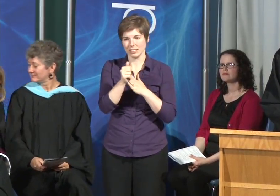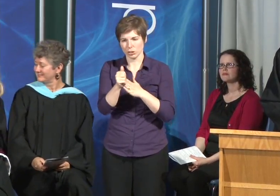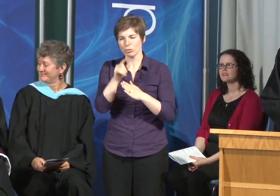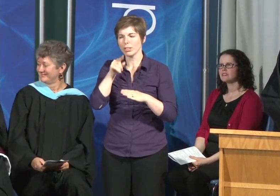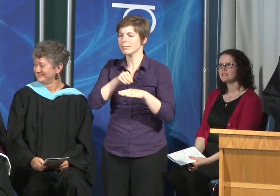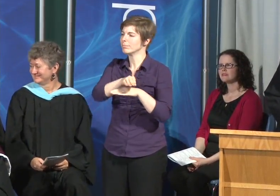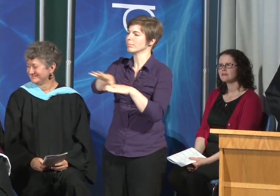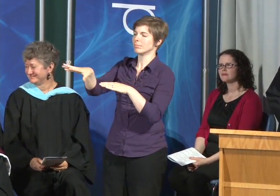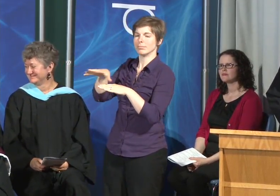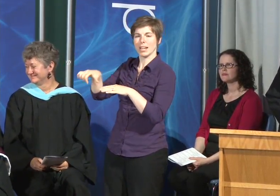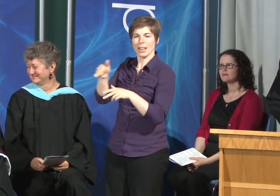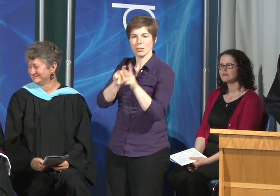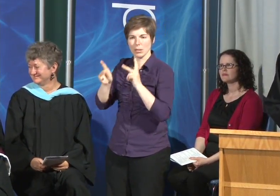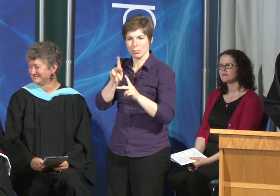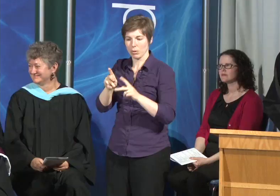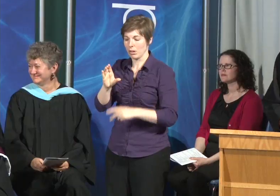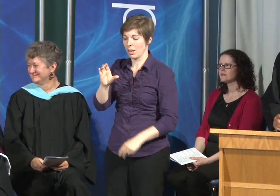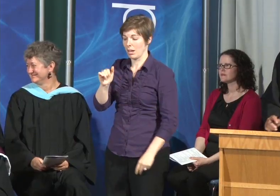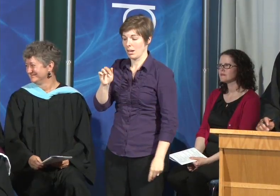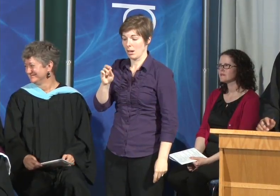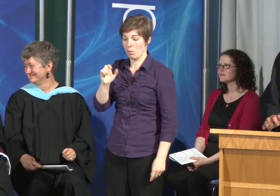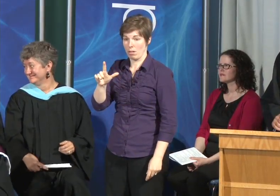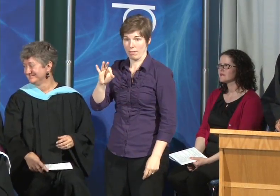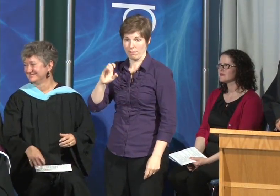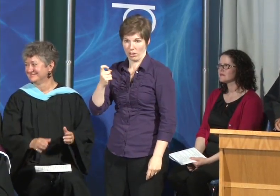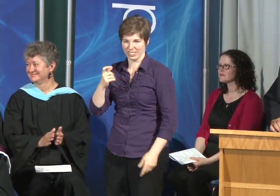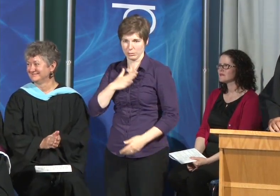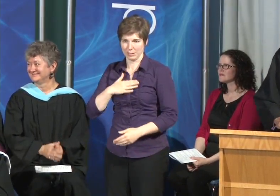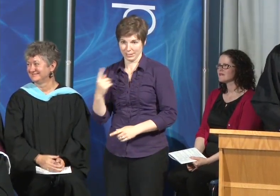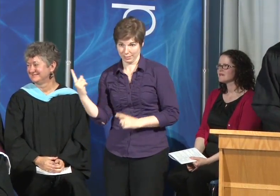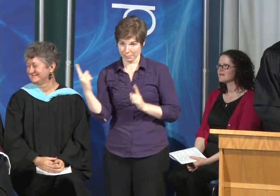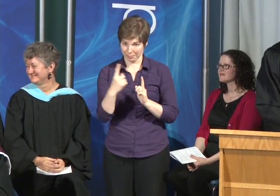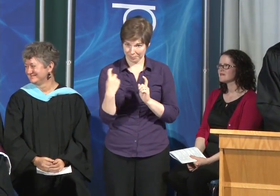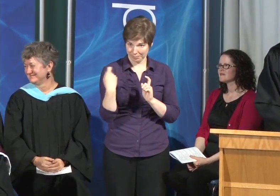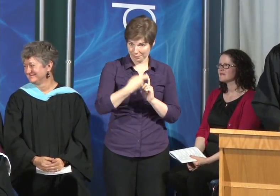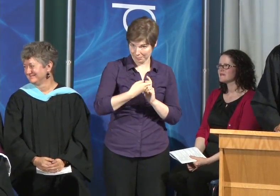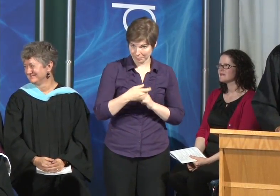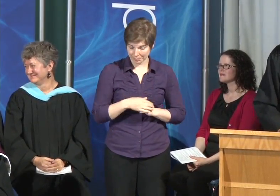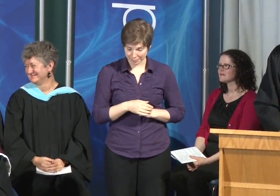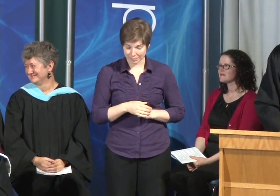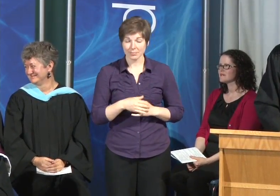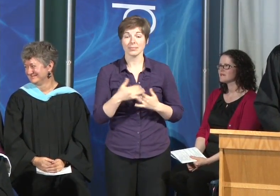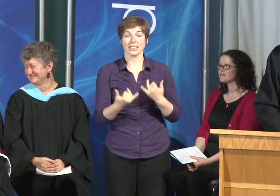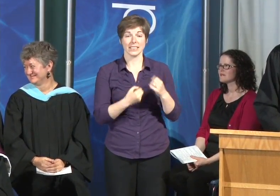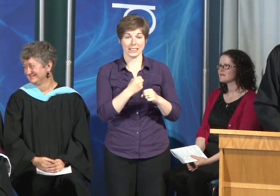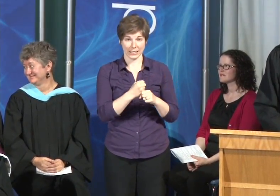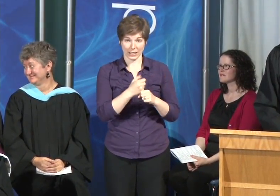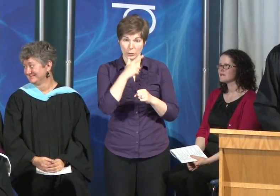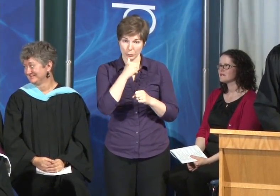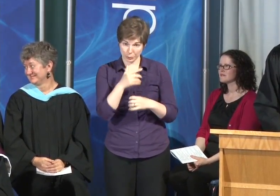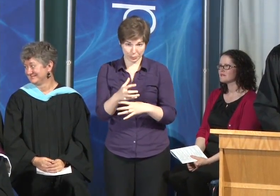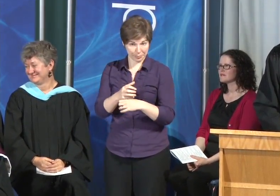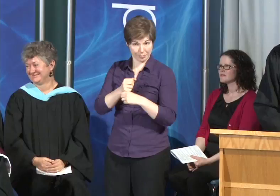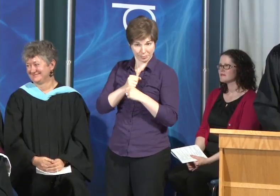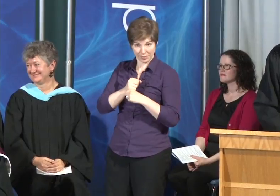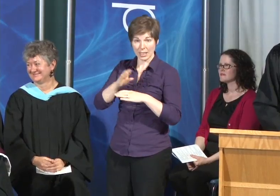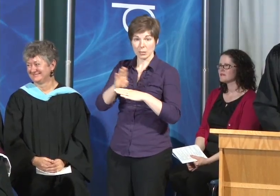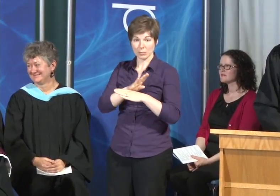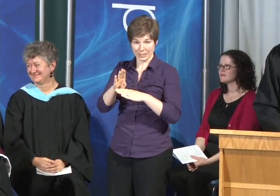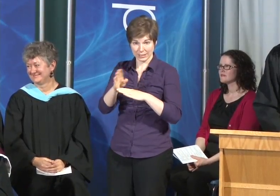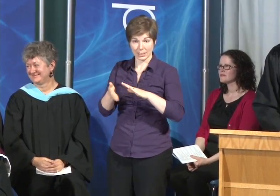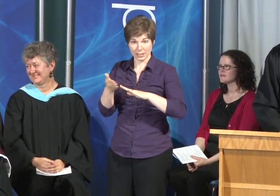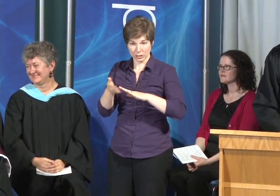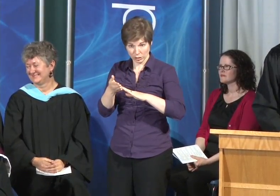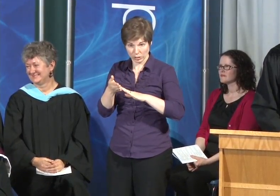others. I'll ask Carol Fox, please, to present this award. And the award winner this year, graduating from the Business Administration Open